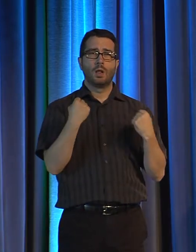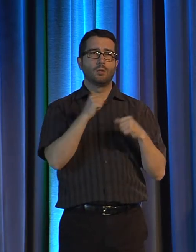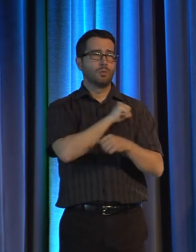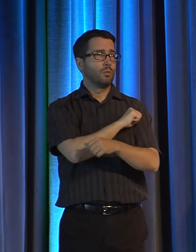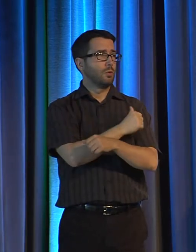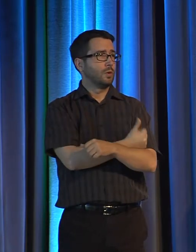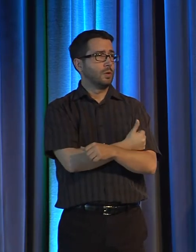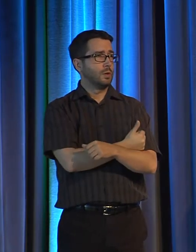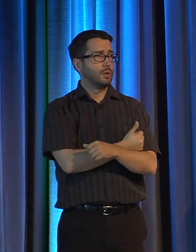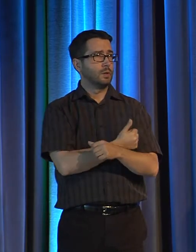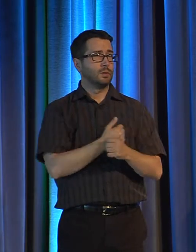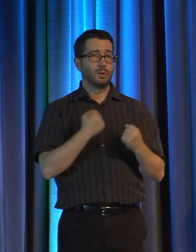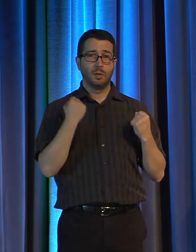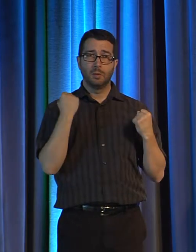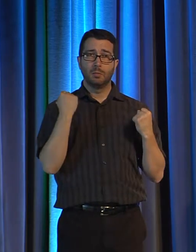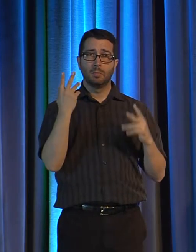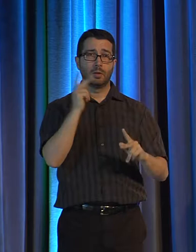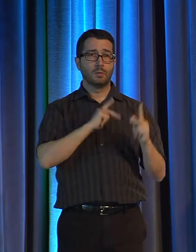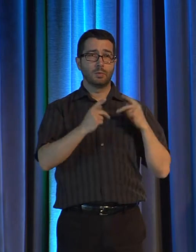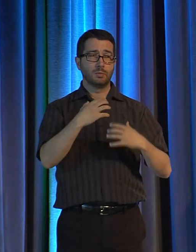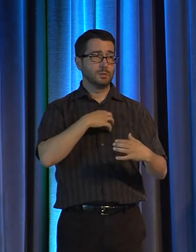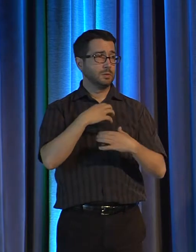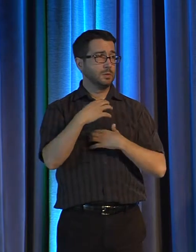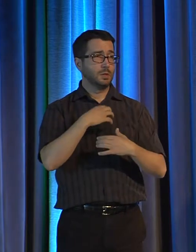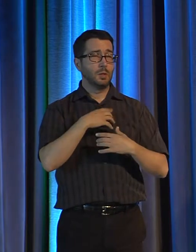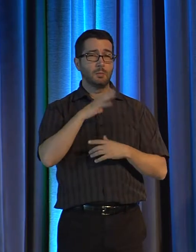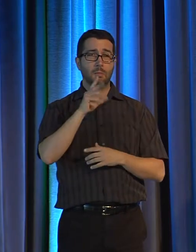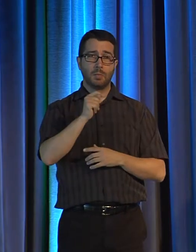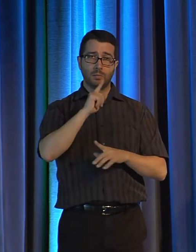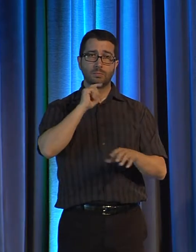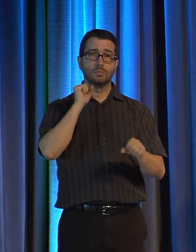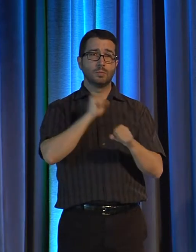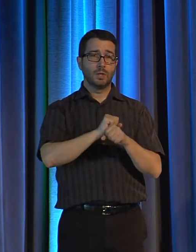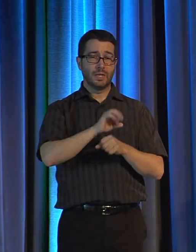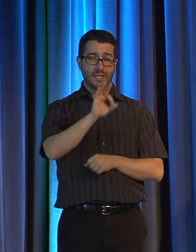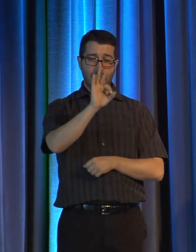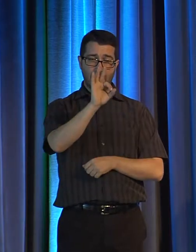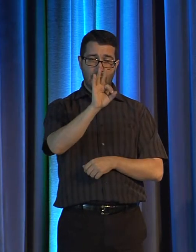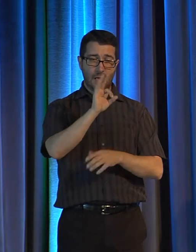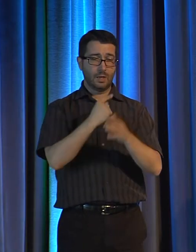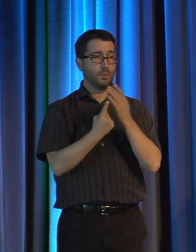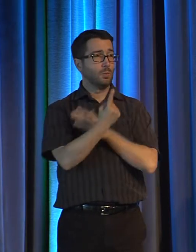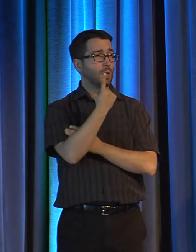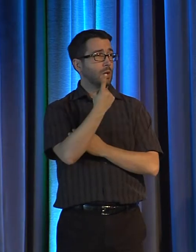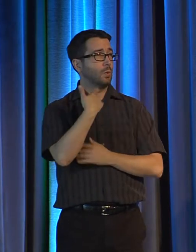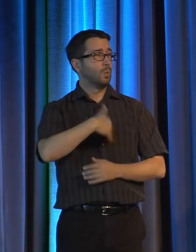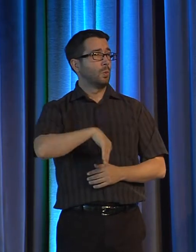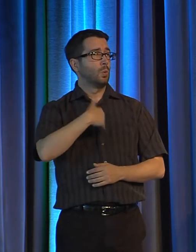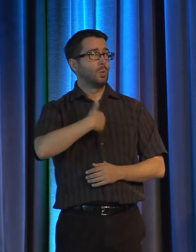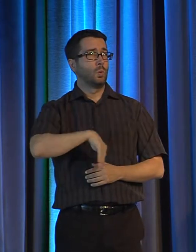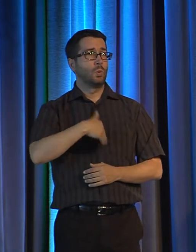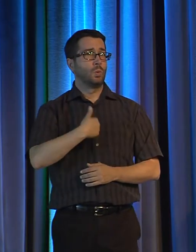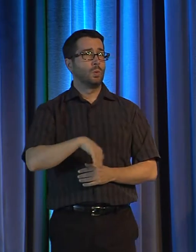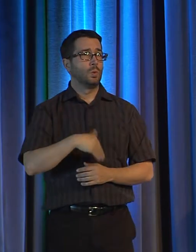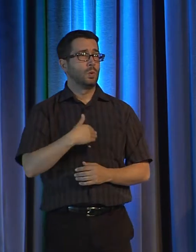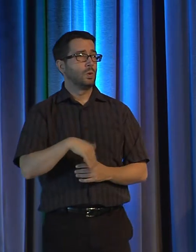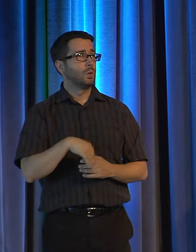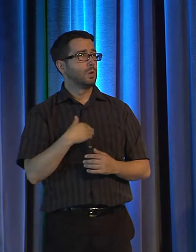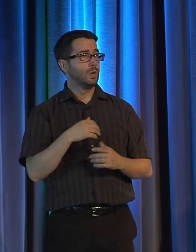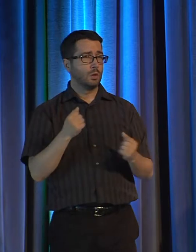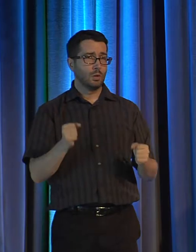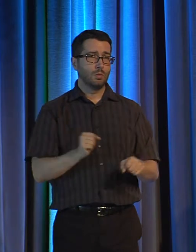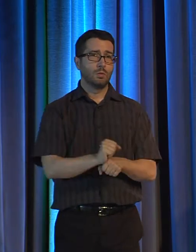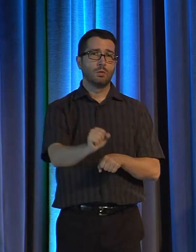was enormously heavy lifting to get done, to go from 9 health authority, district health authorities to 1 provincial health